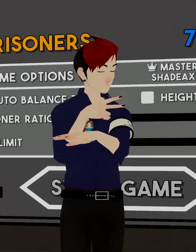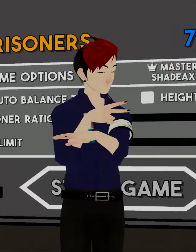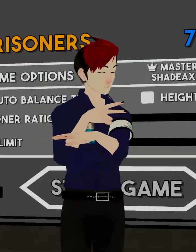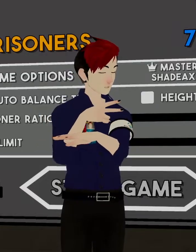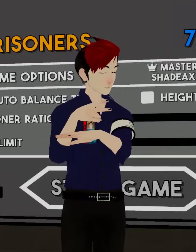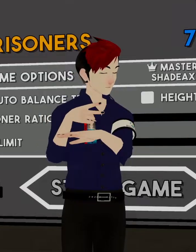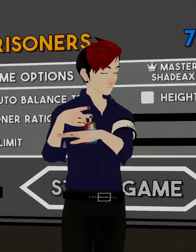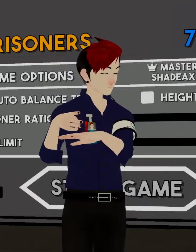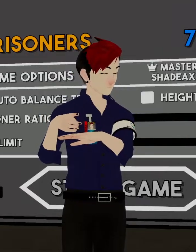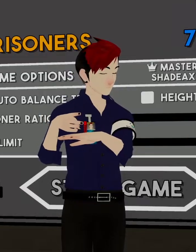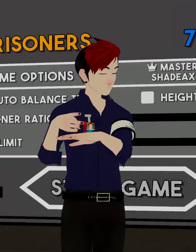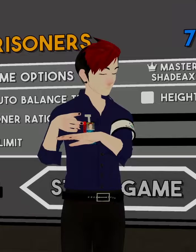All right.